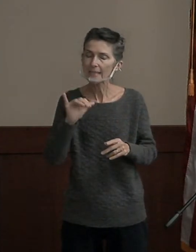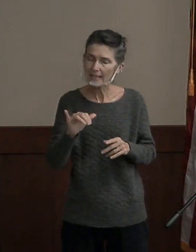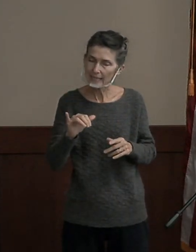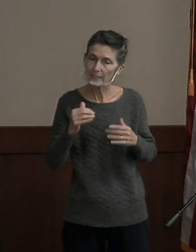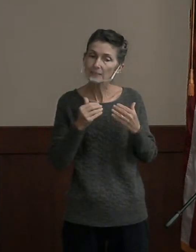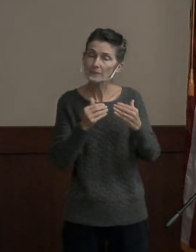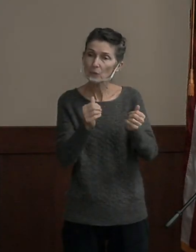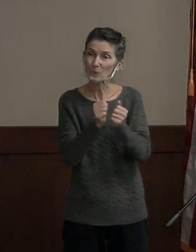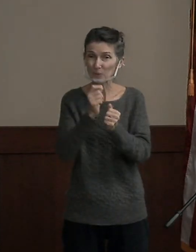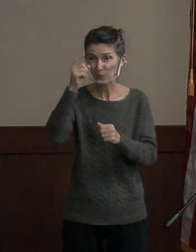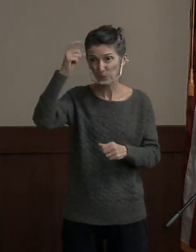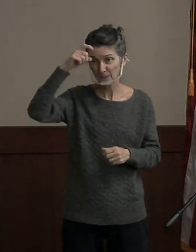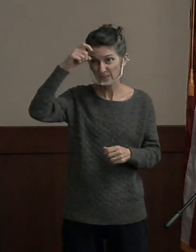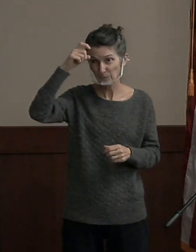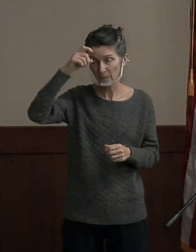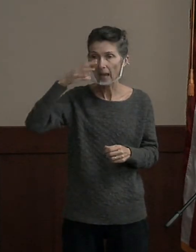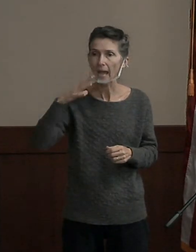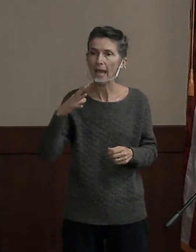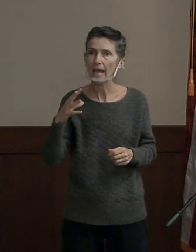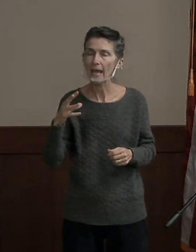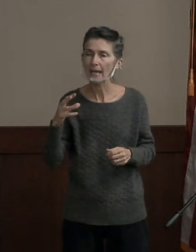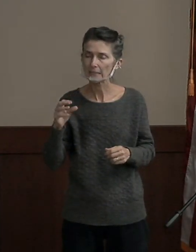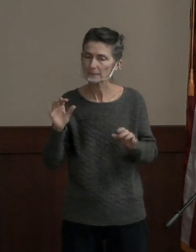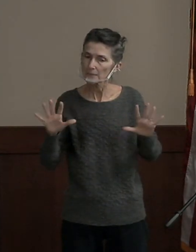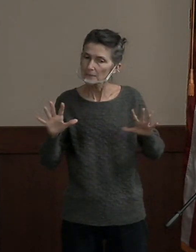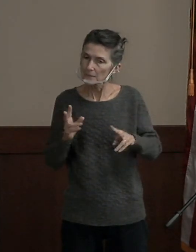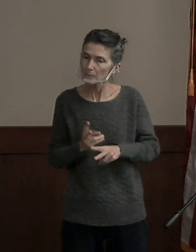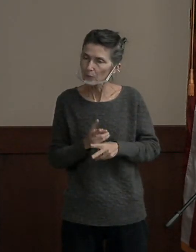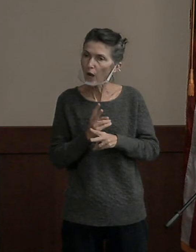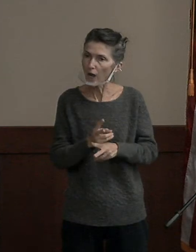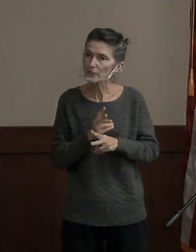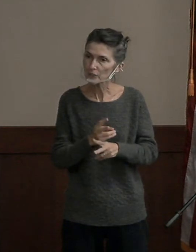with wisdom and precaution.